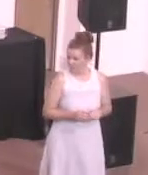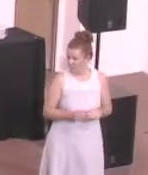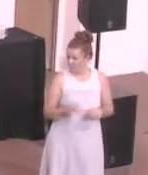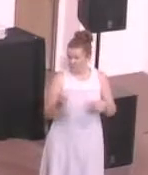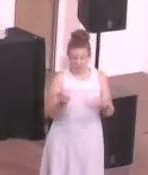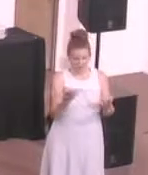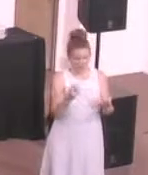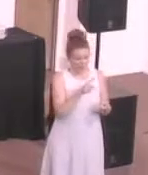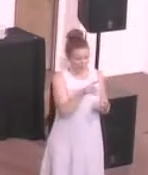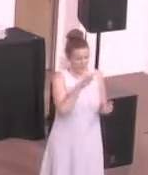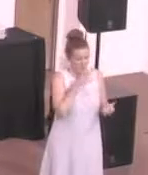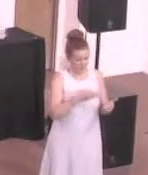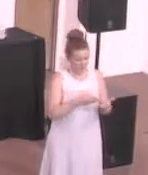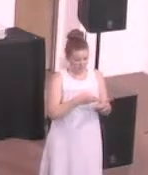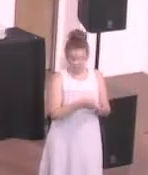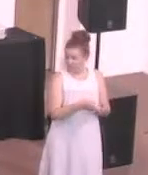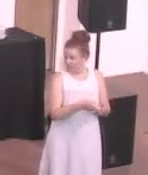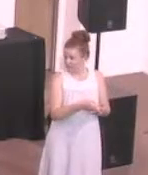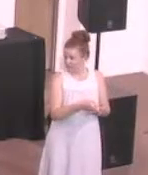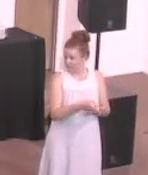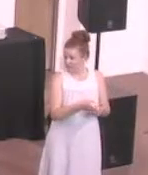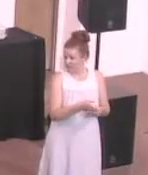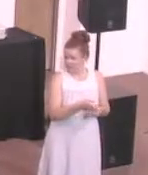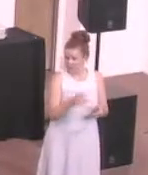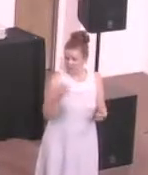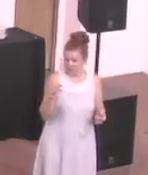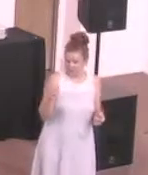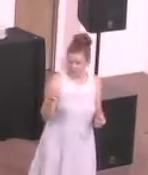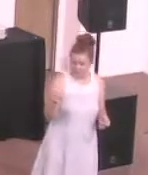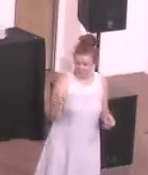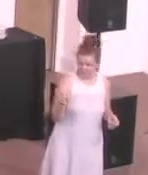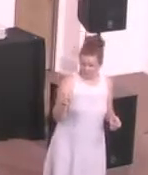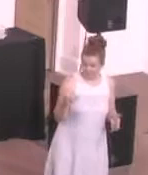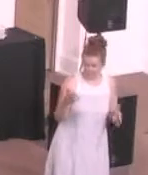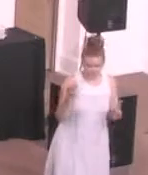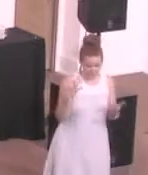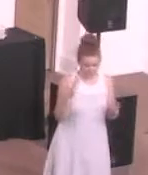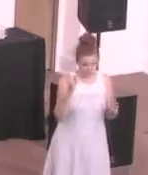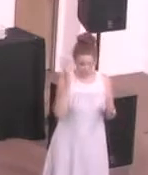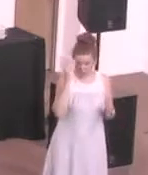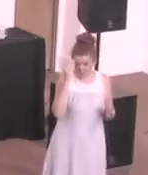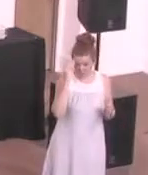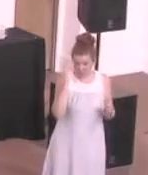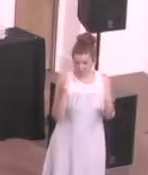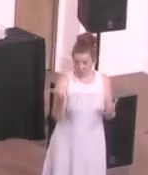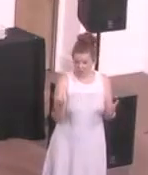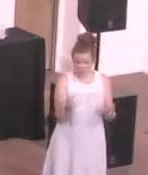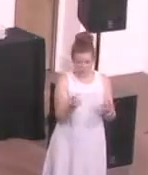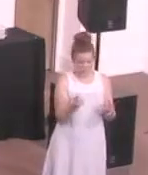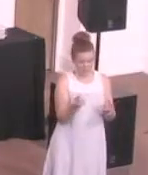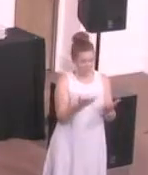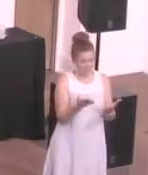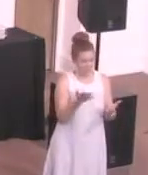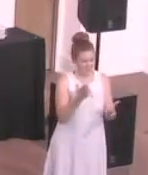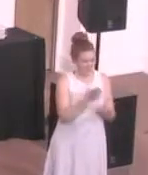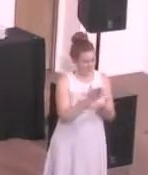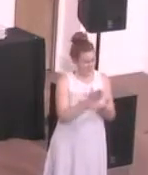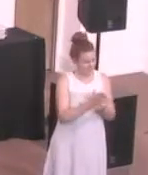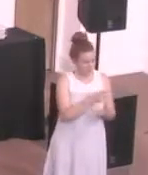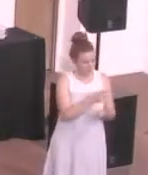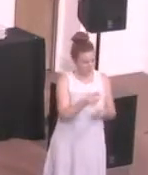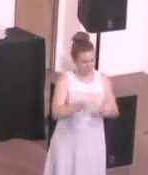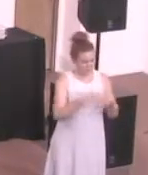I want you to be honest with me. I already know, because Pass asked you earlier, what some things are that hinder you. How many people in here are